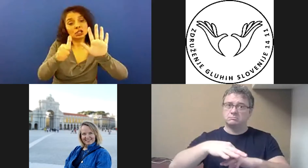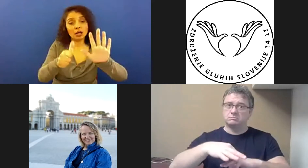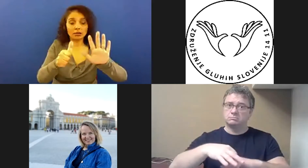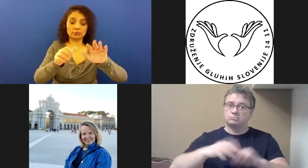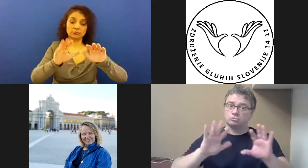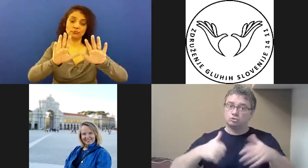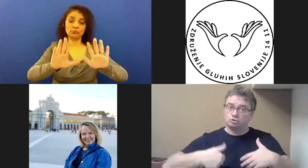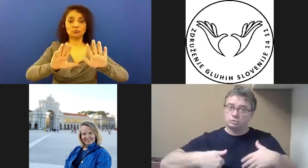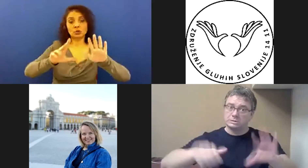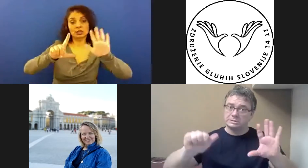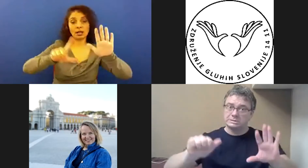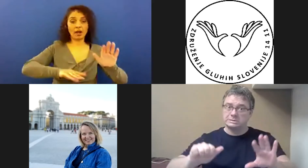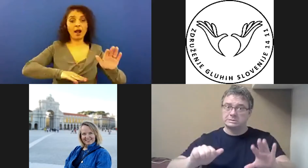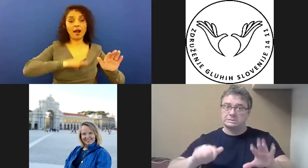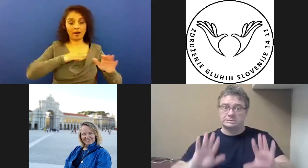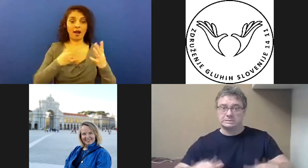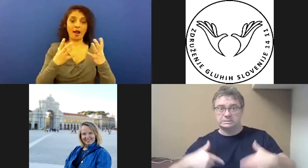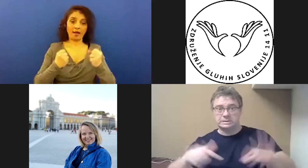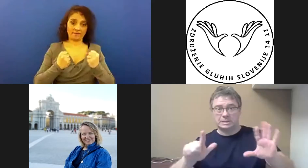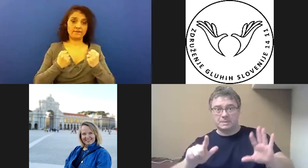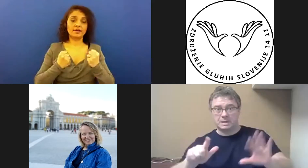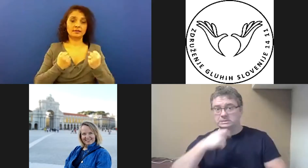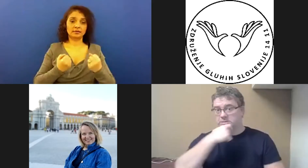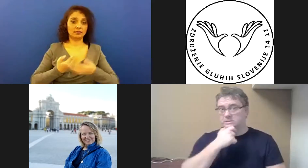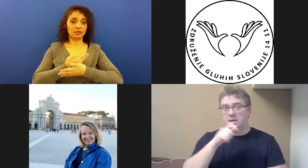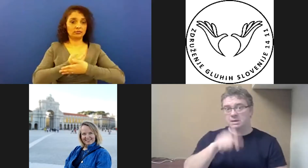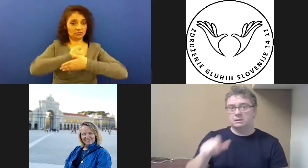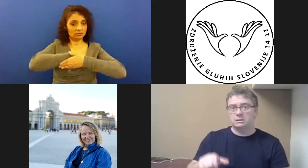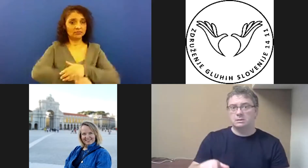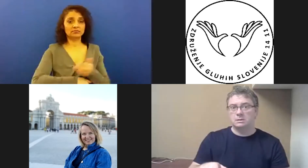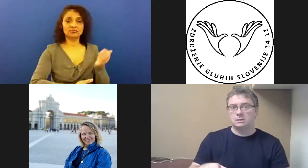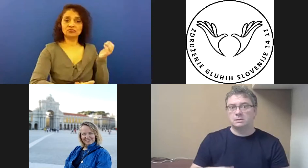or 15. When you're 16 or 17,